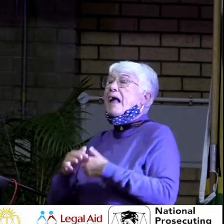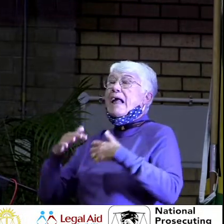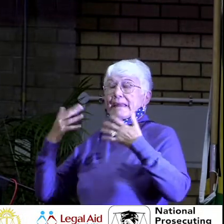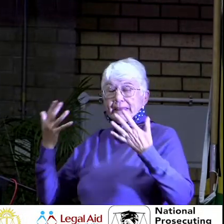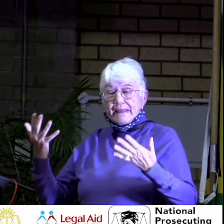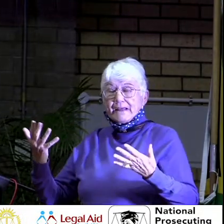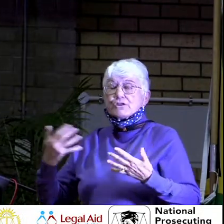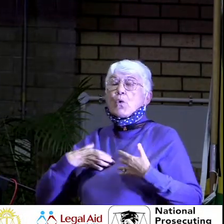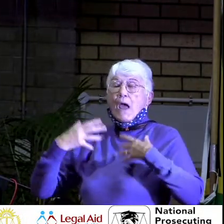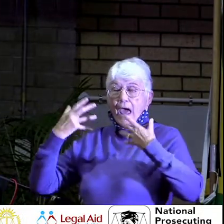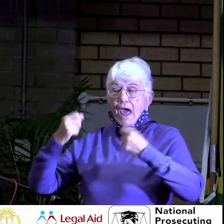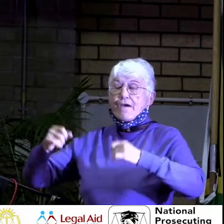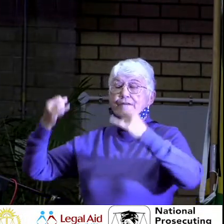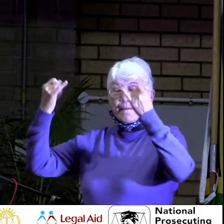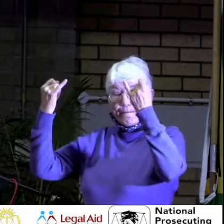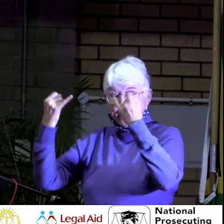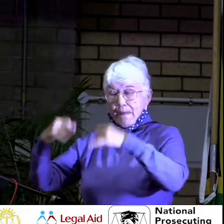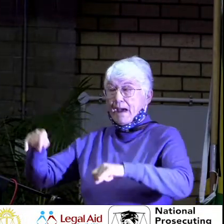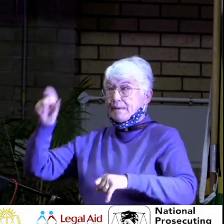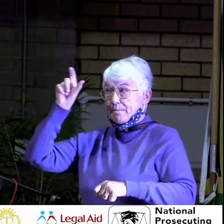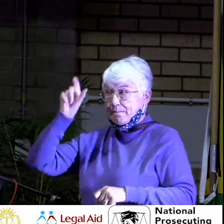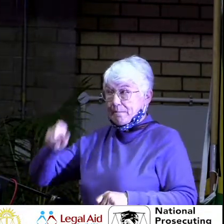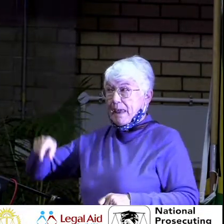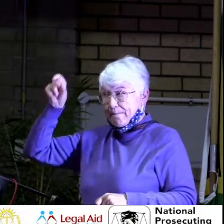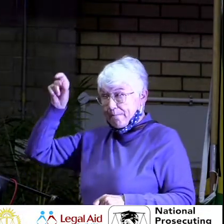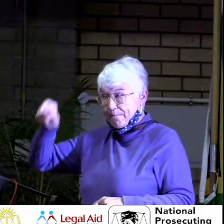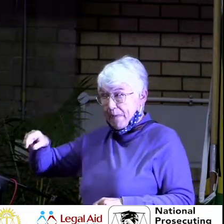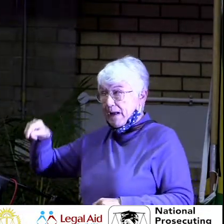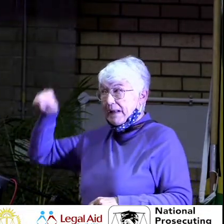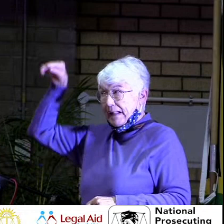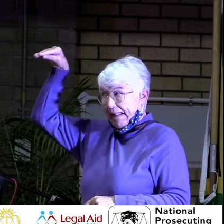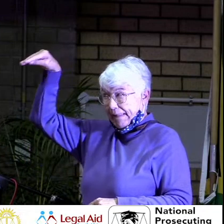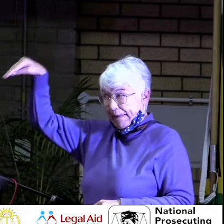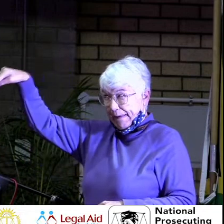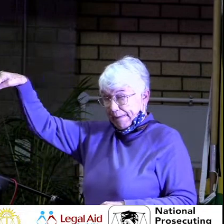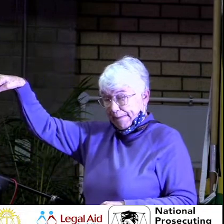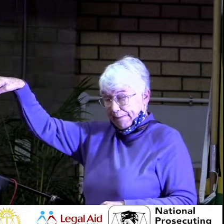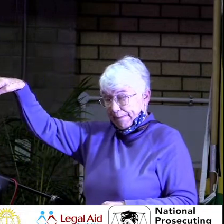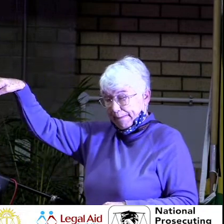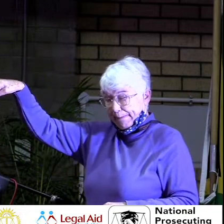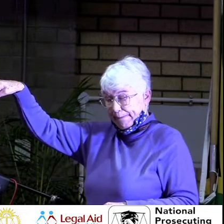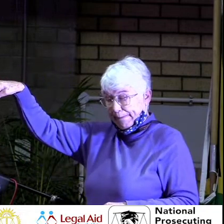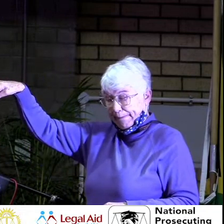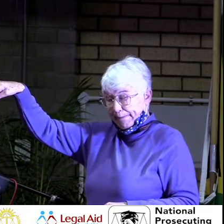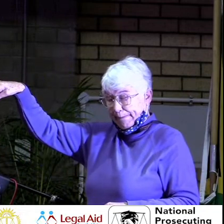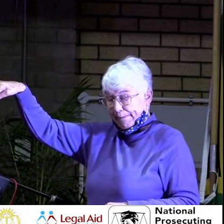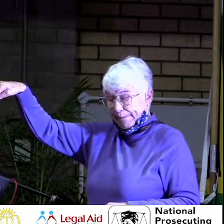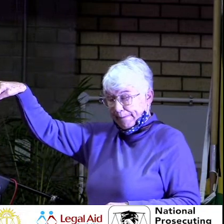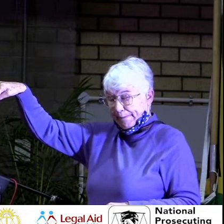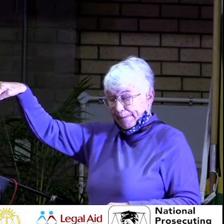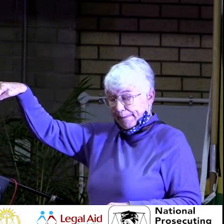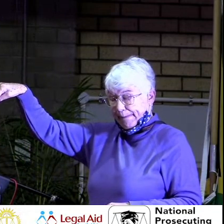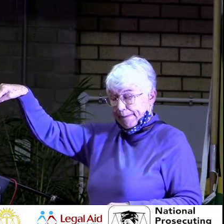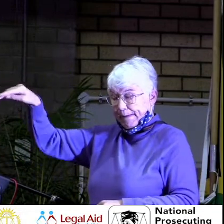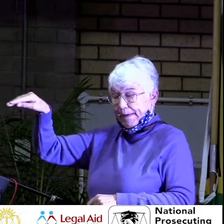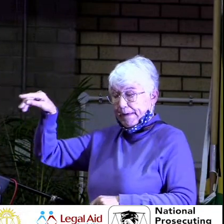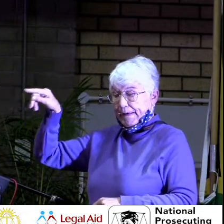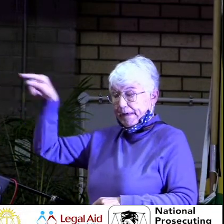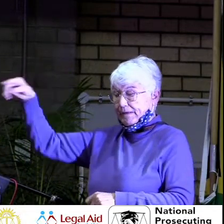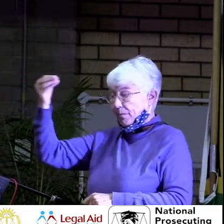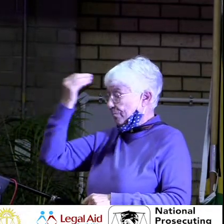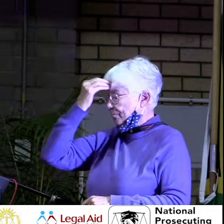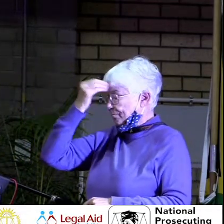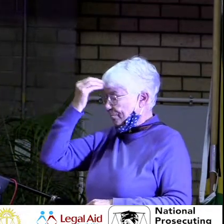And people are told, please go home, do not wash, and come back. I am telling